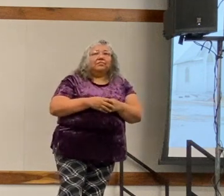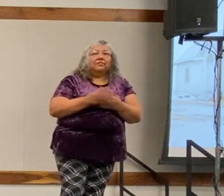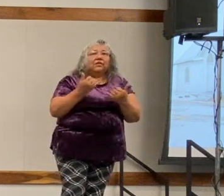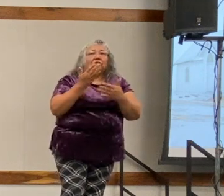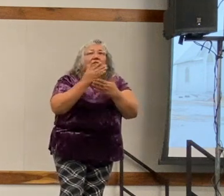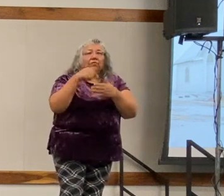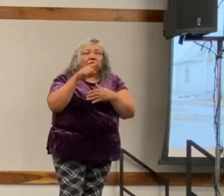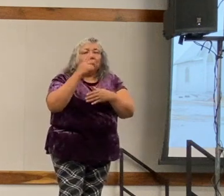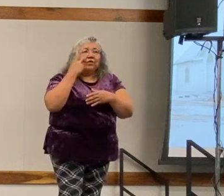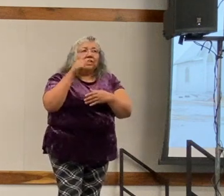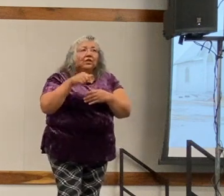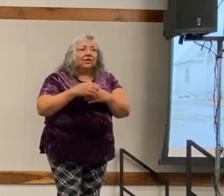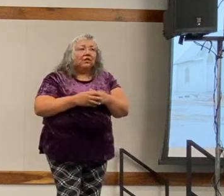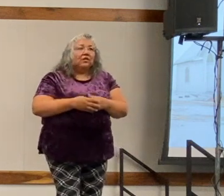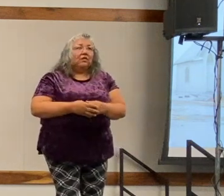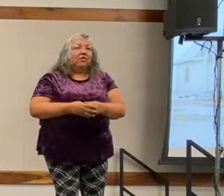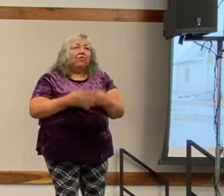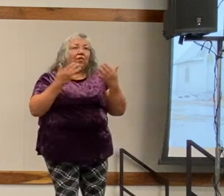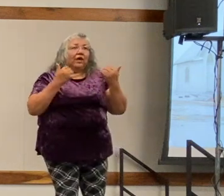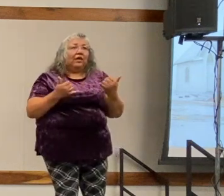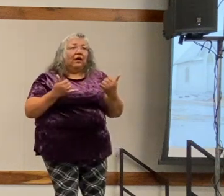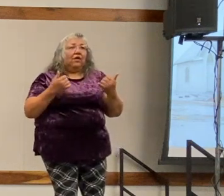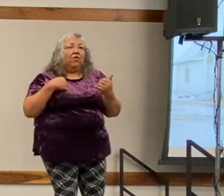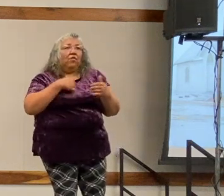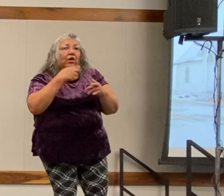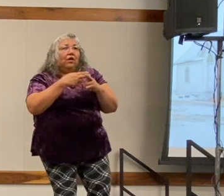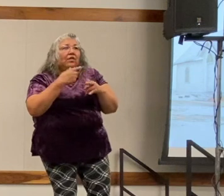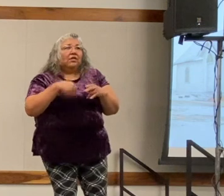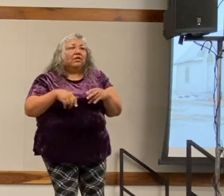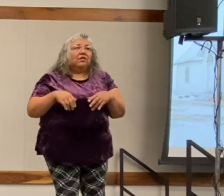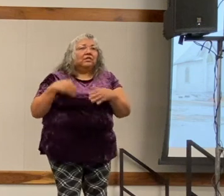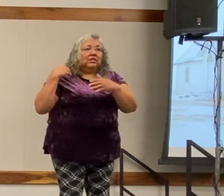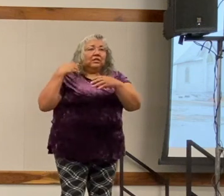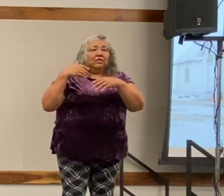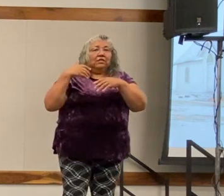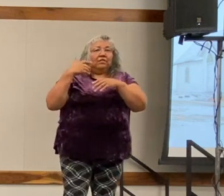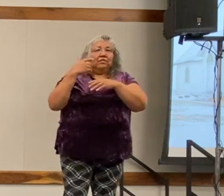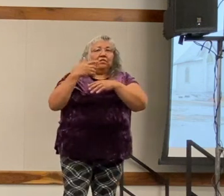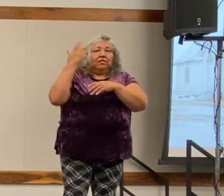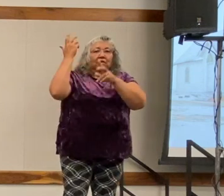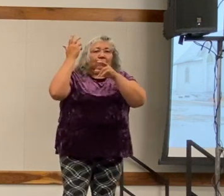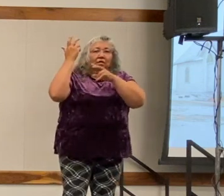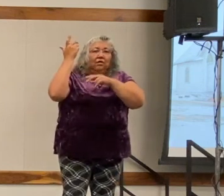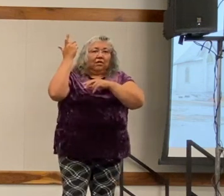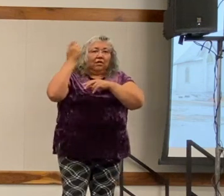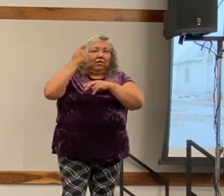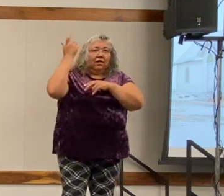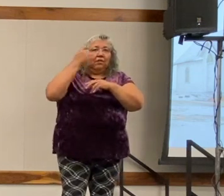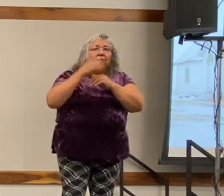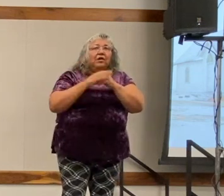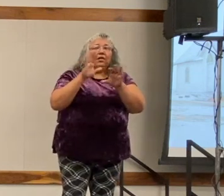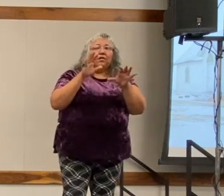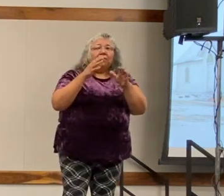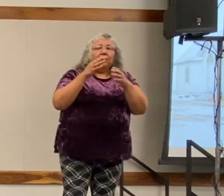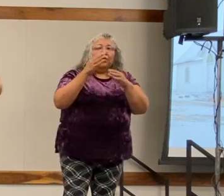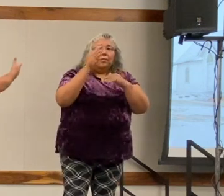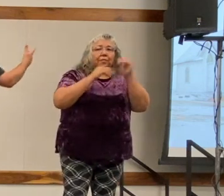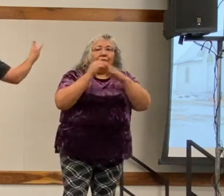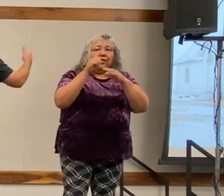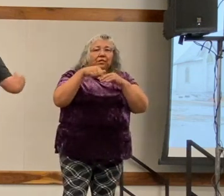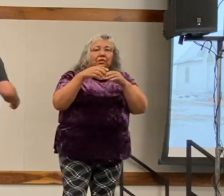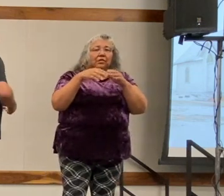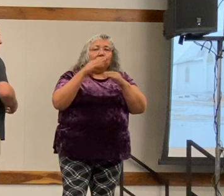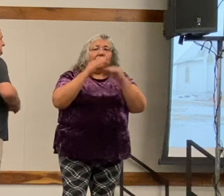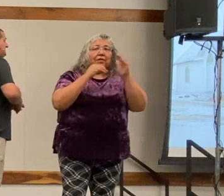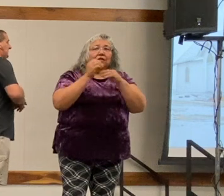seen this, okay? Right now, we call this the legacy campaign, building the building and doing all that stuff. You'll see that